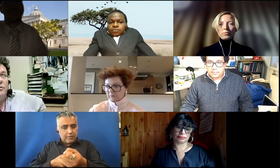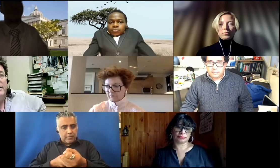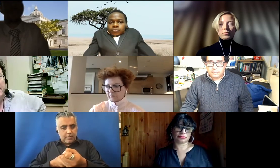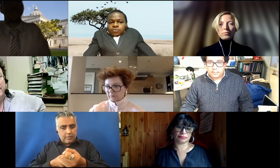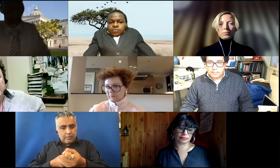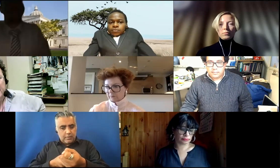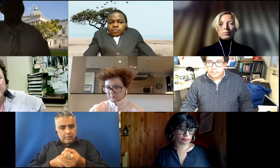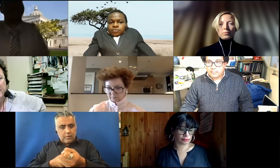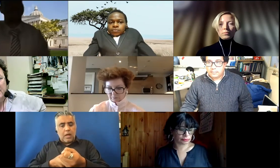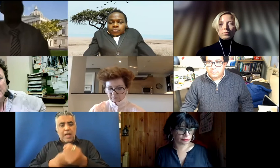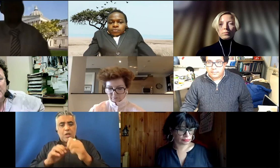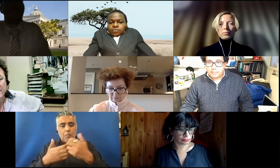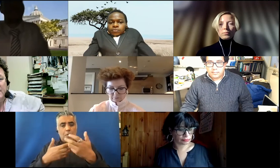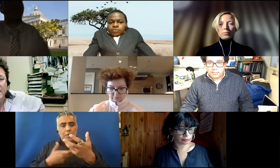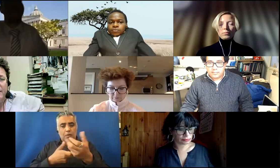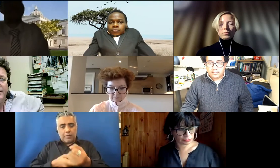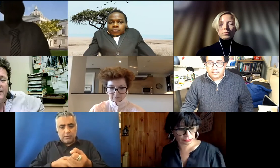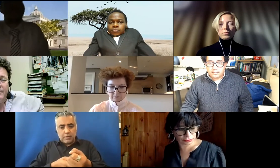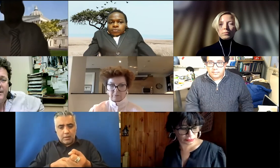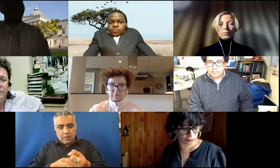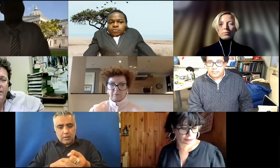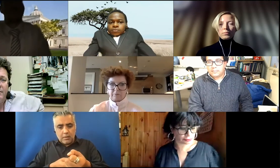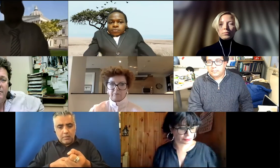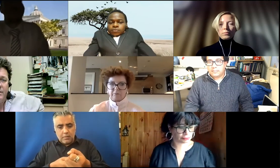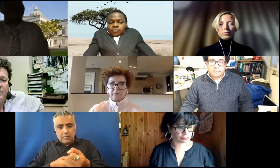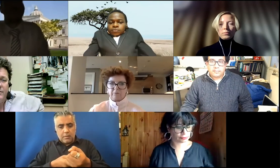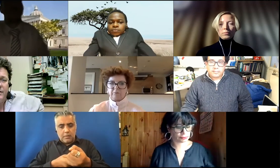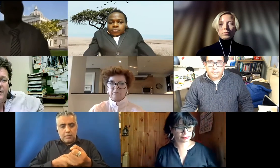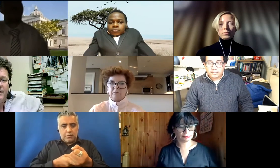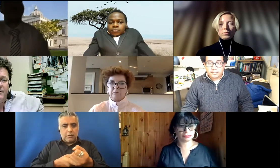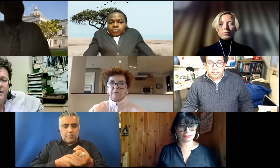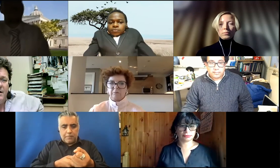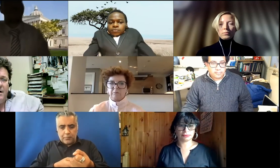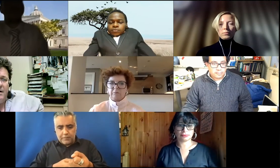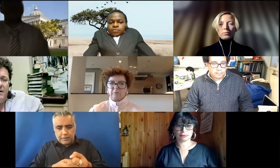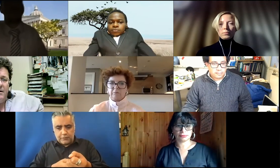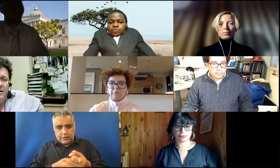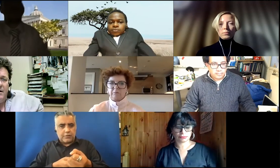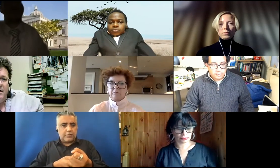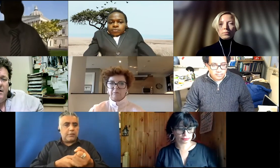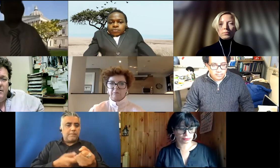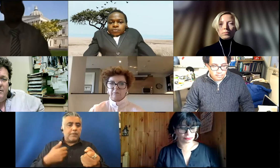how we can build up trust. Yesterday, I've been on a panel where they were talking about